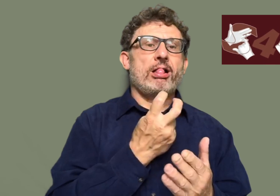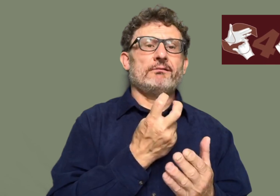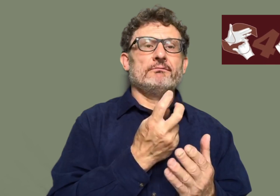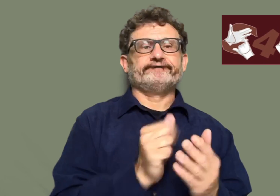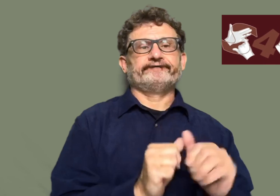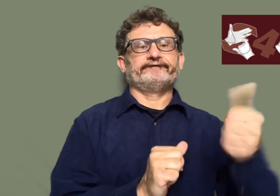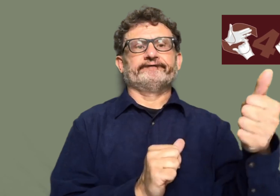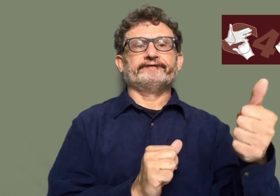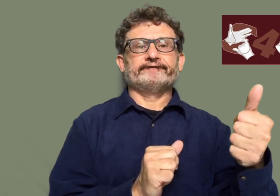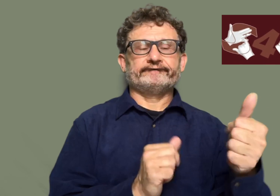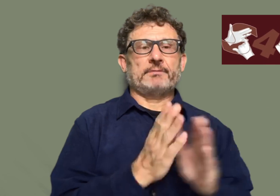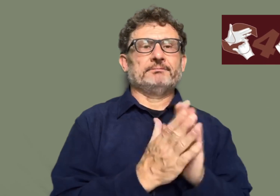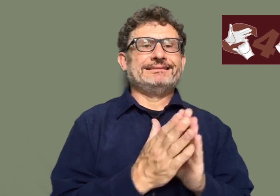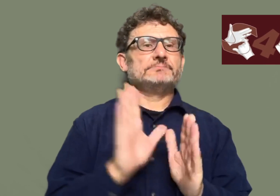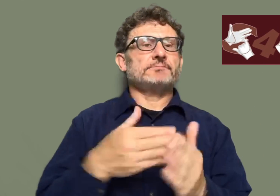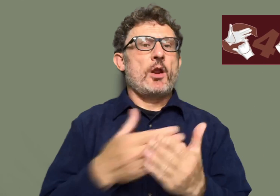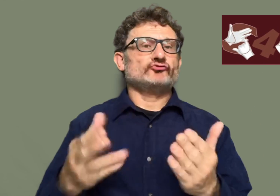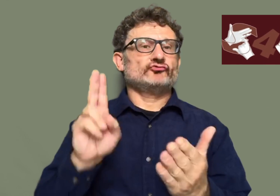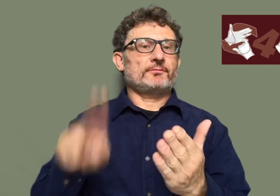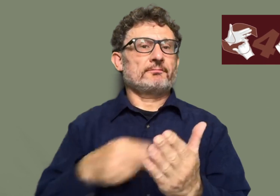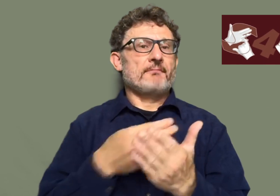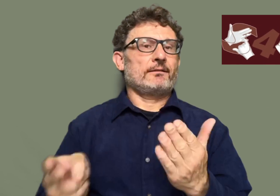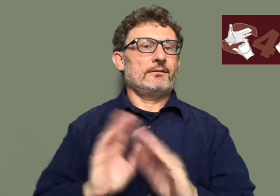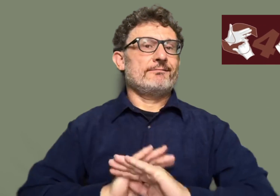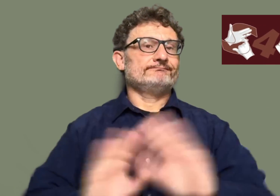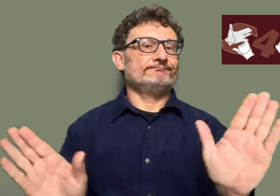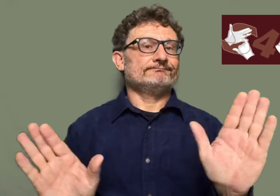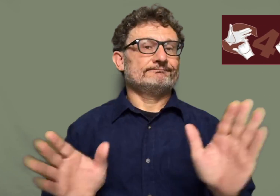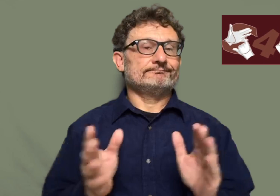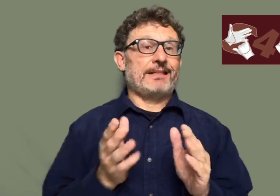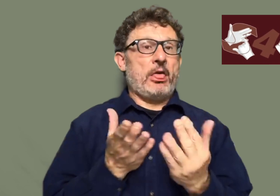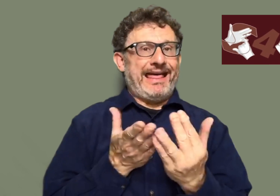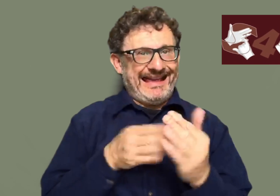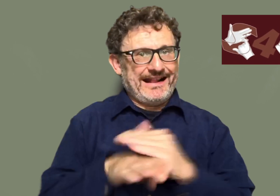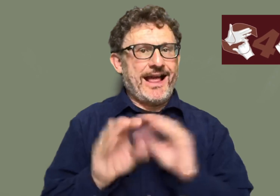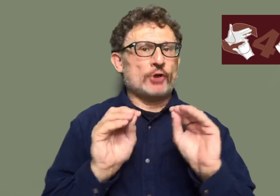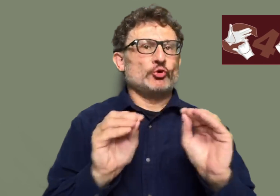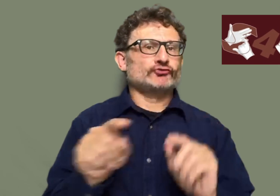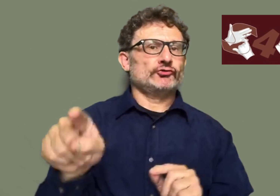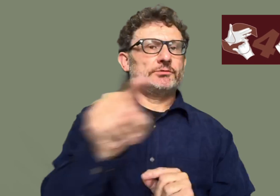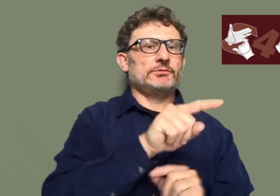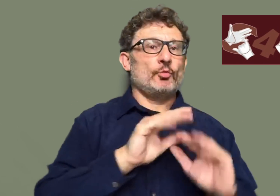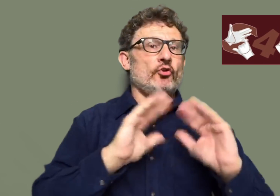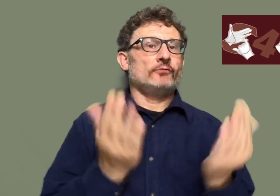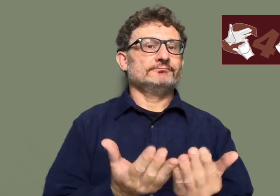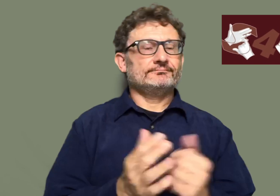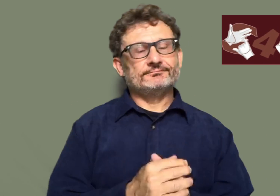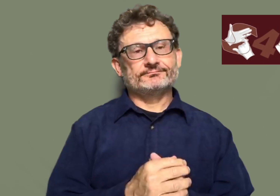oralism. Now, that meant that sign language ended up being banned in education right throughout the